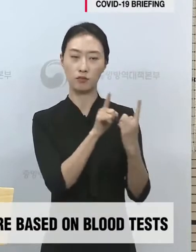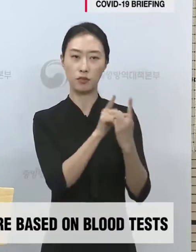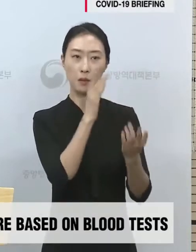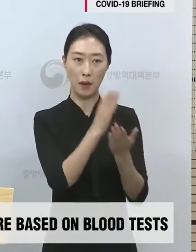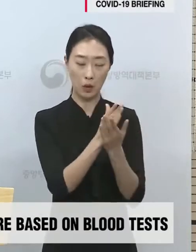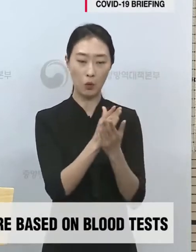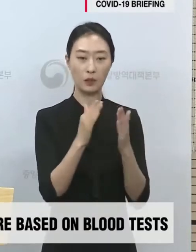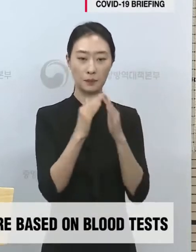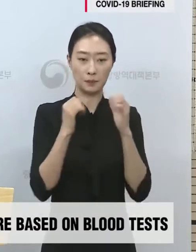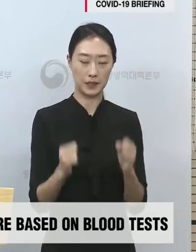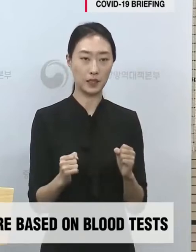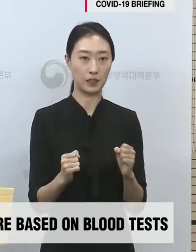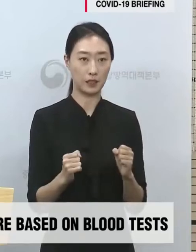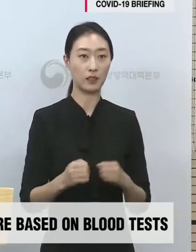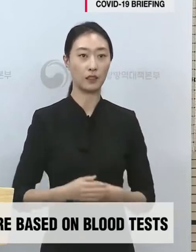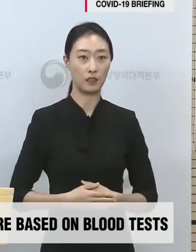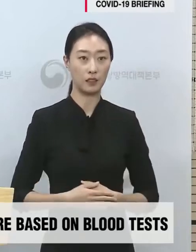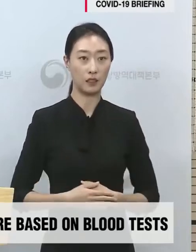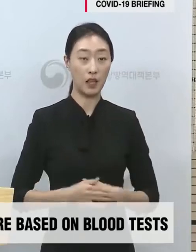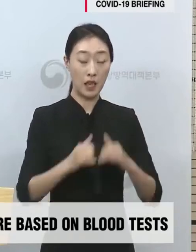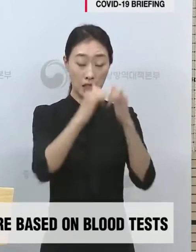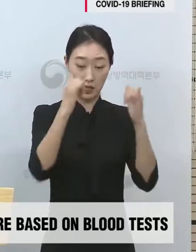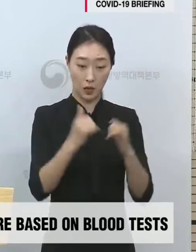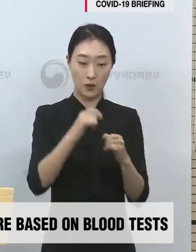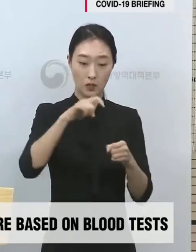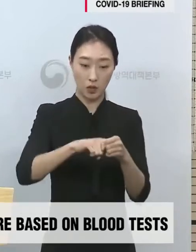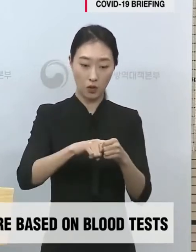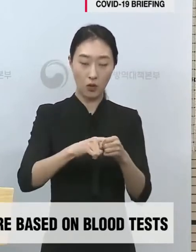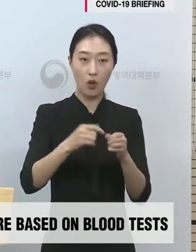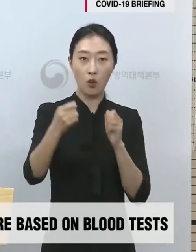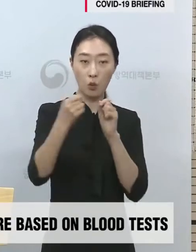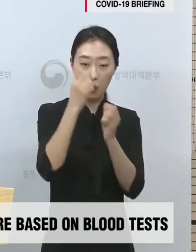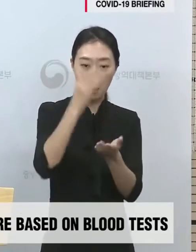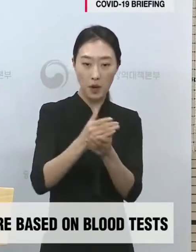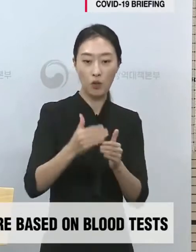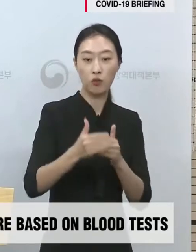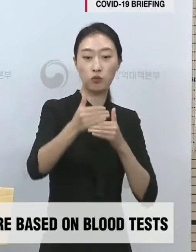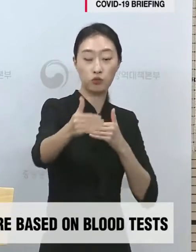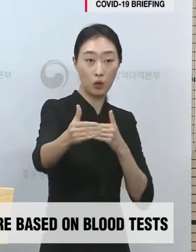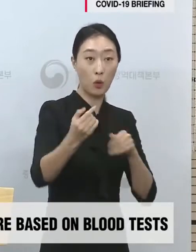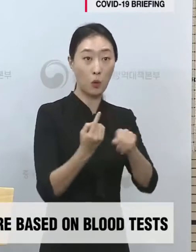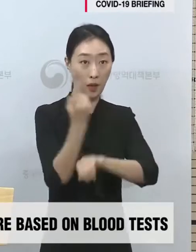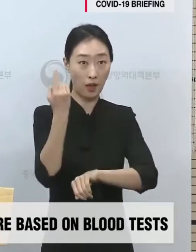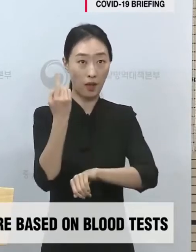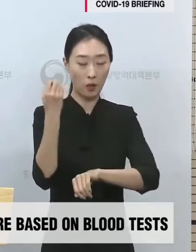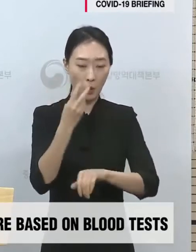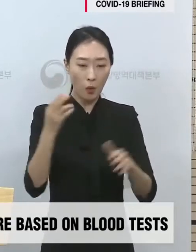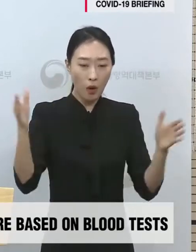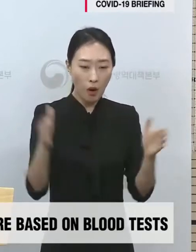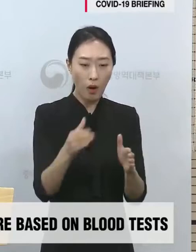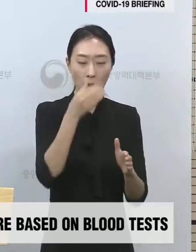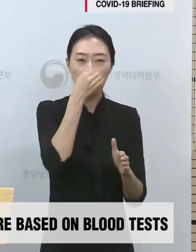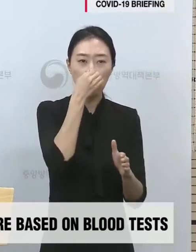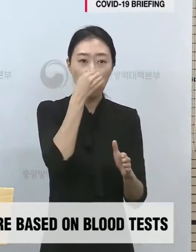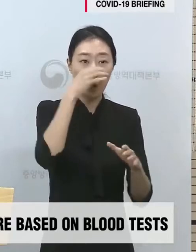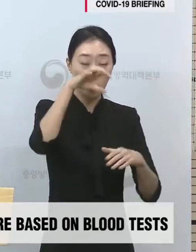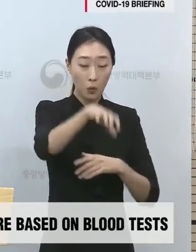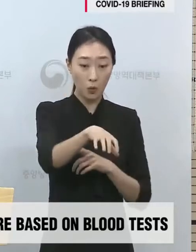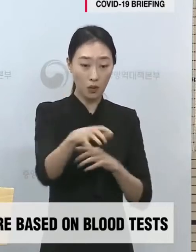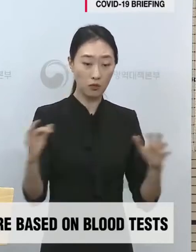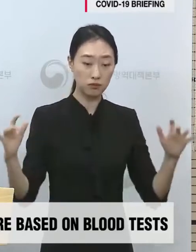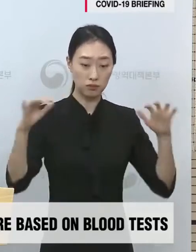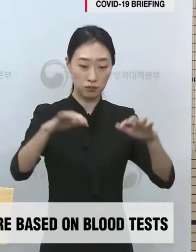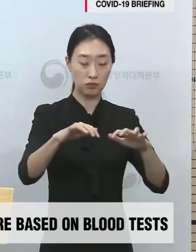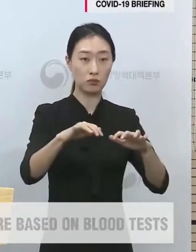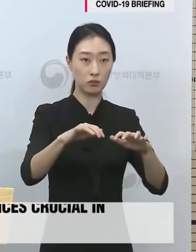If you have fever or respiratory symptoms, please refrain from going outside and also refrain